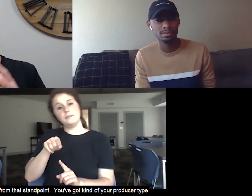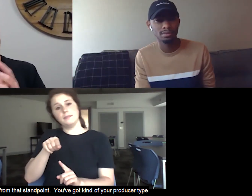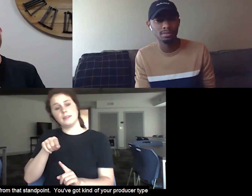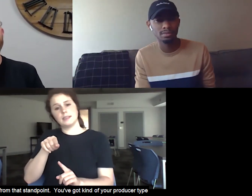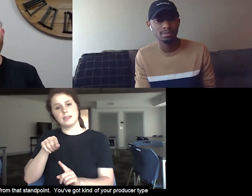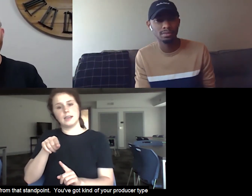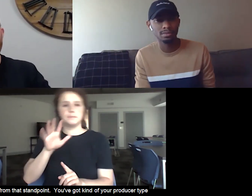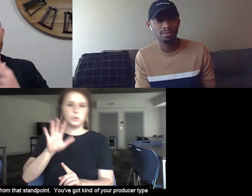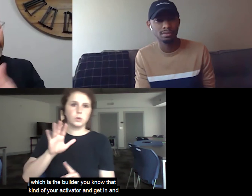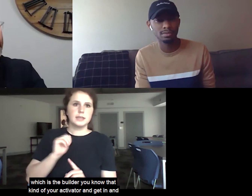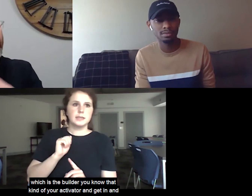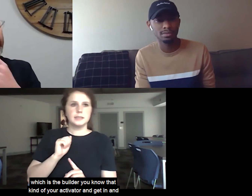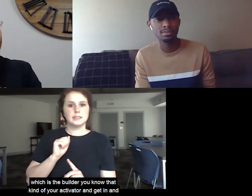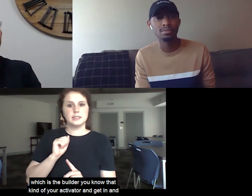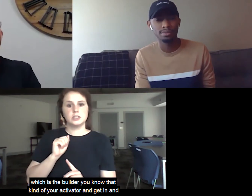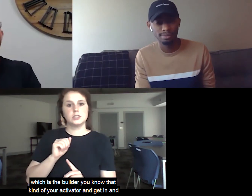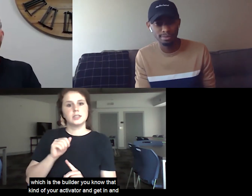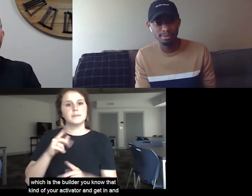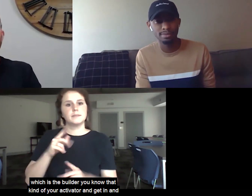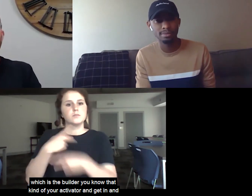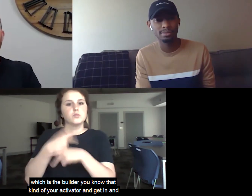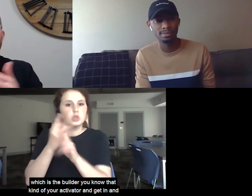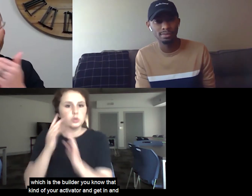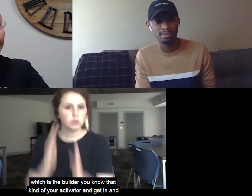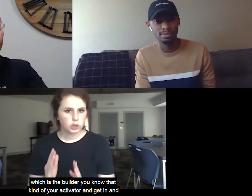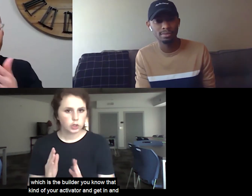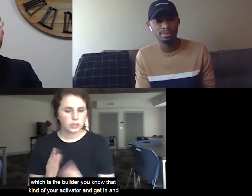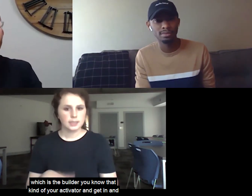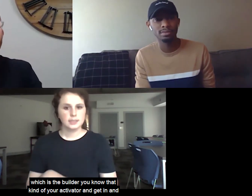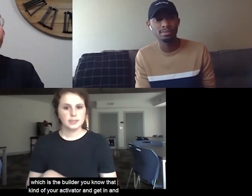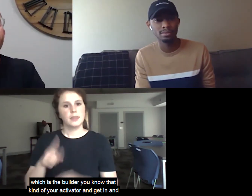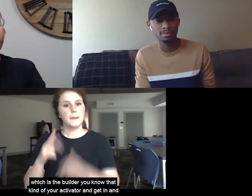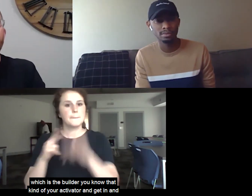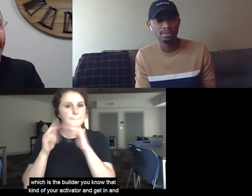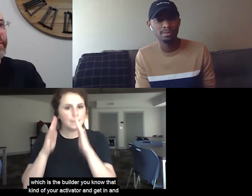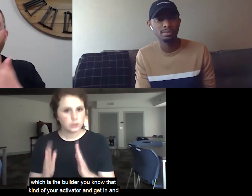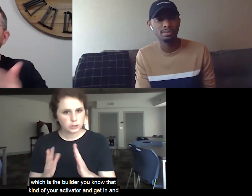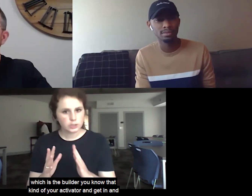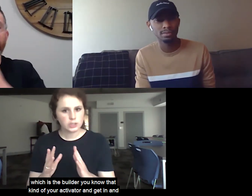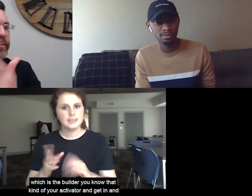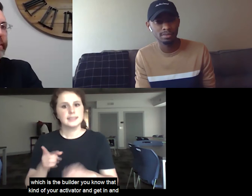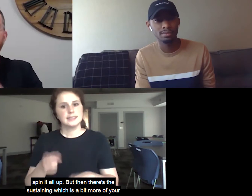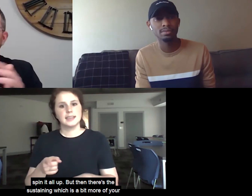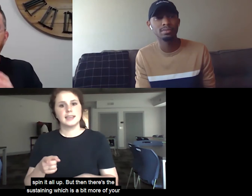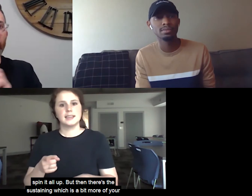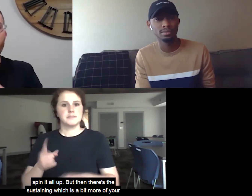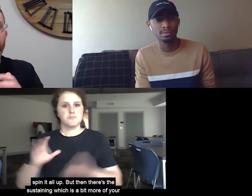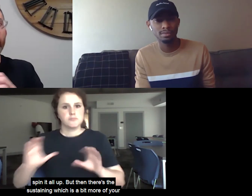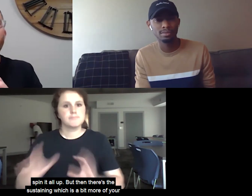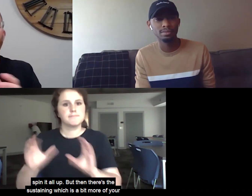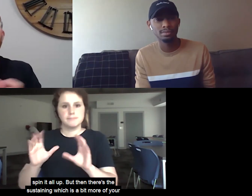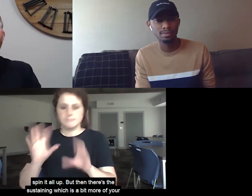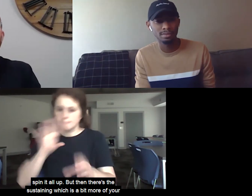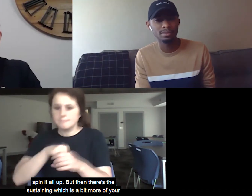your producer type, which is the builder, that's kind of your activator and get in and spin